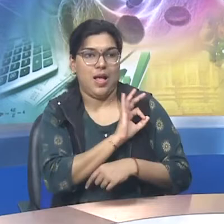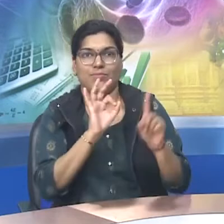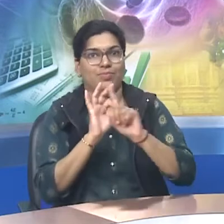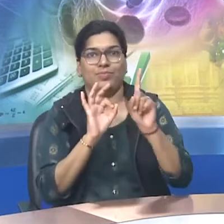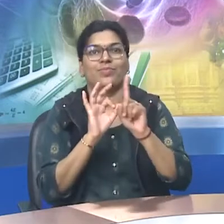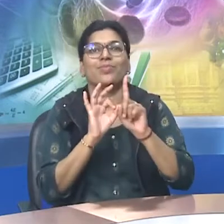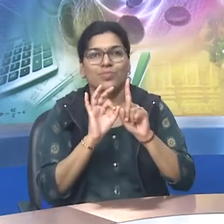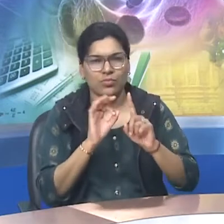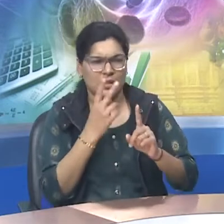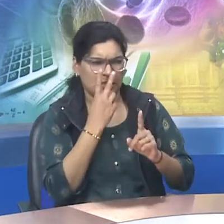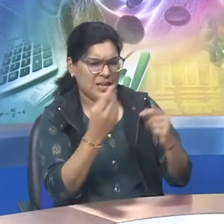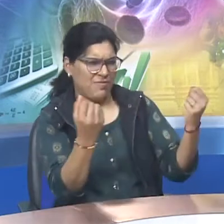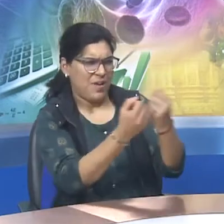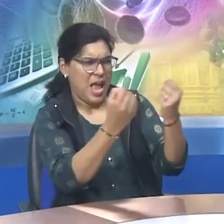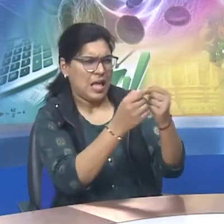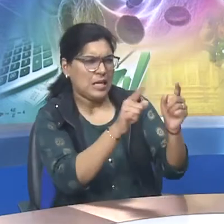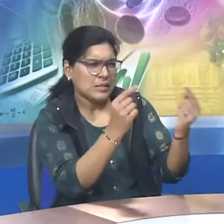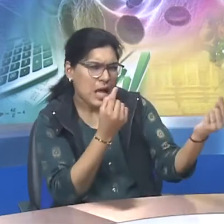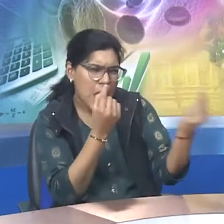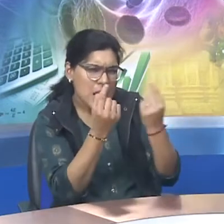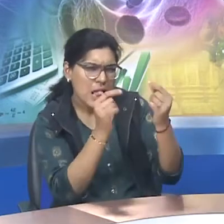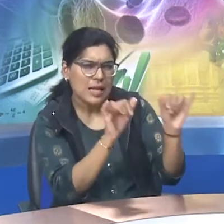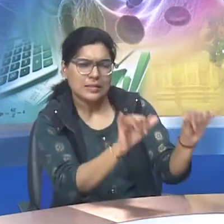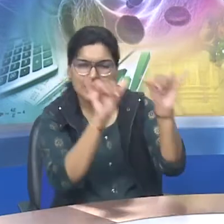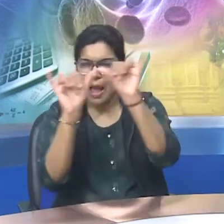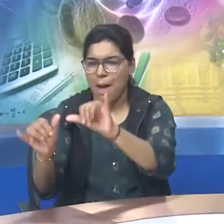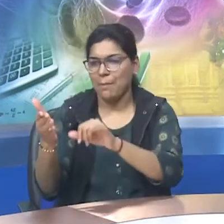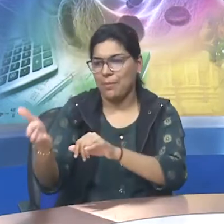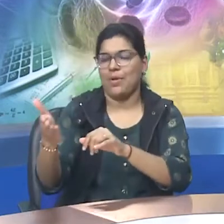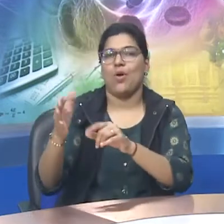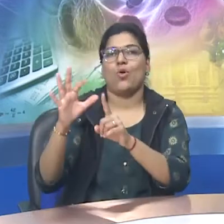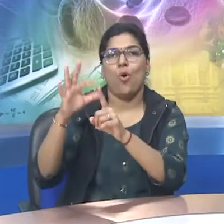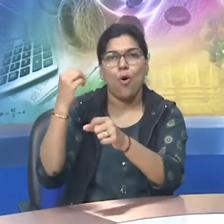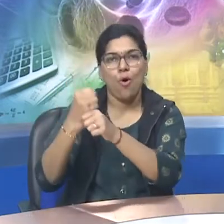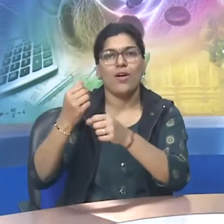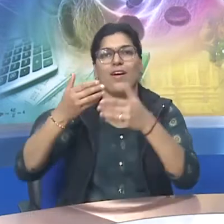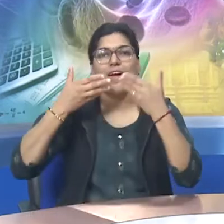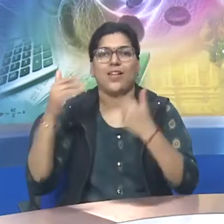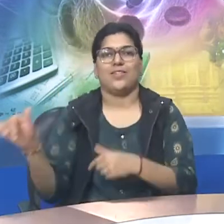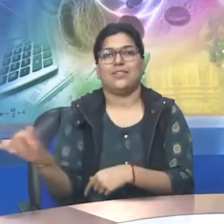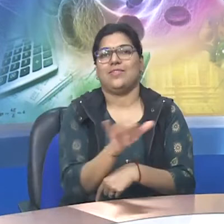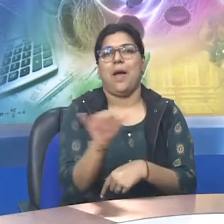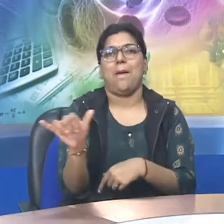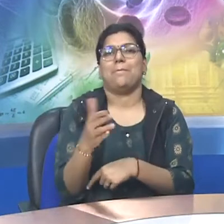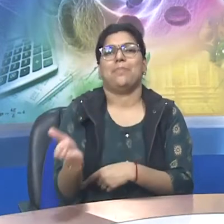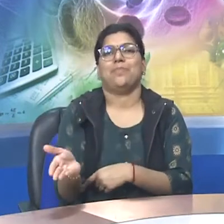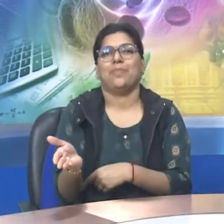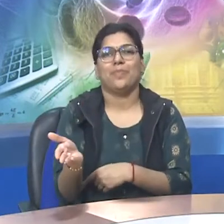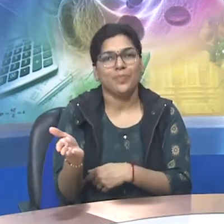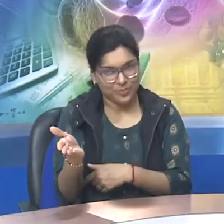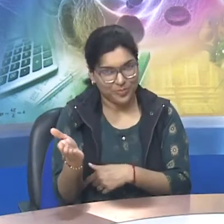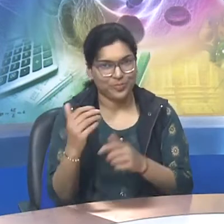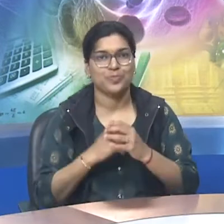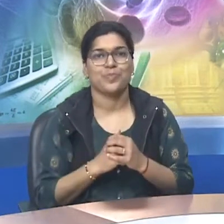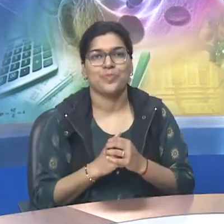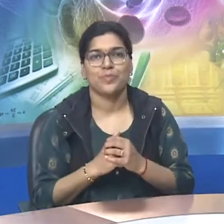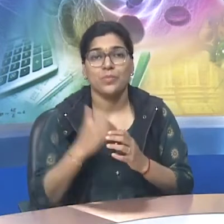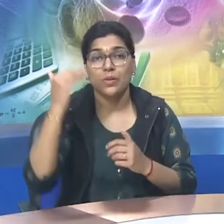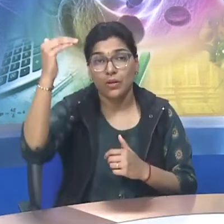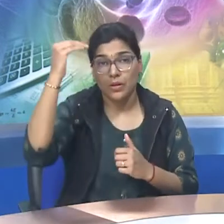So we have to be careful. This like does not mean that the person is liking